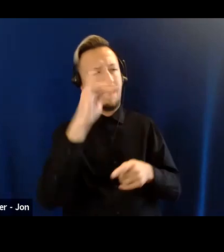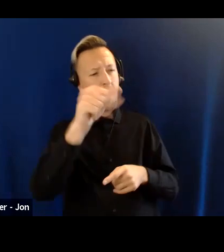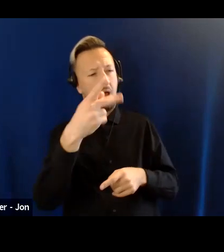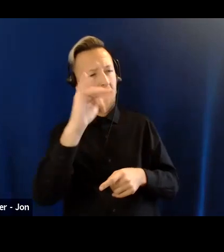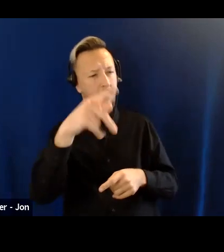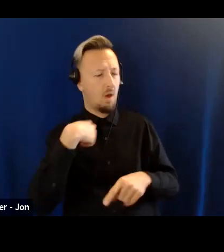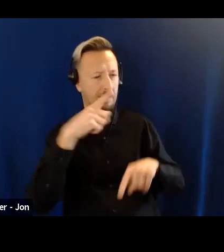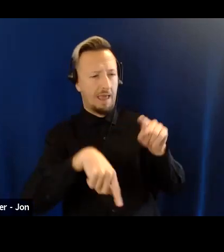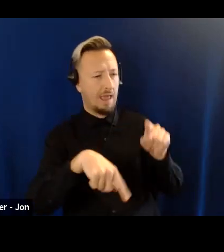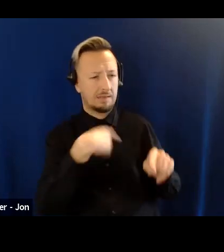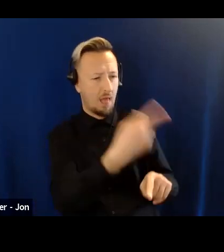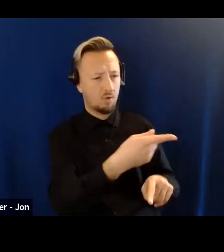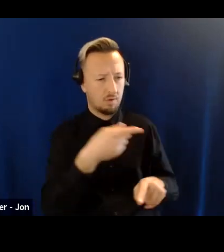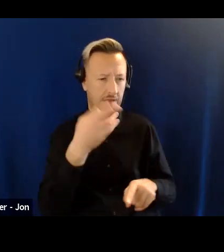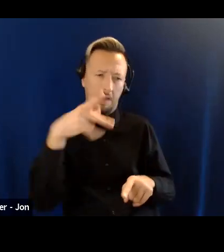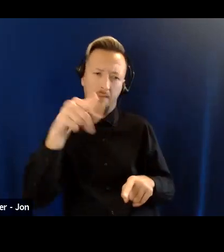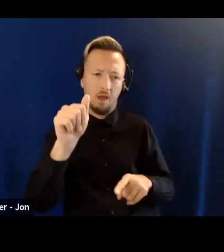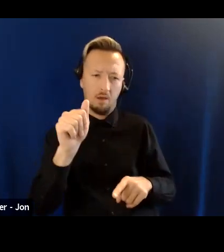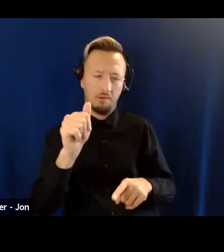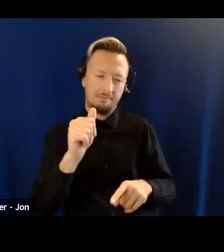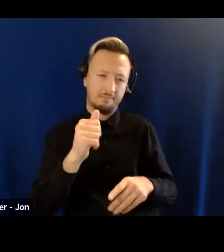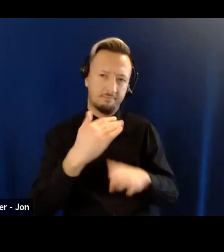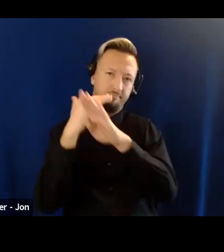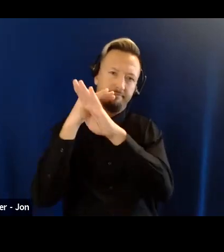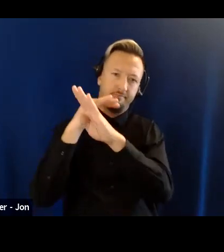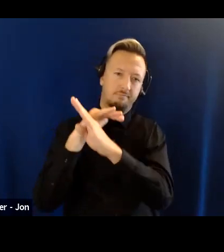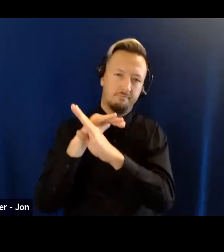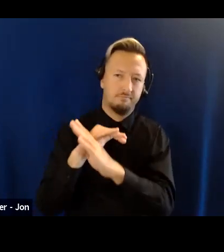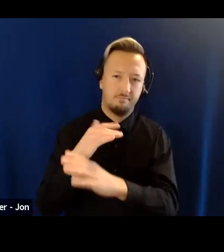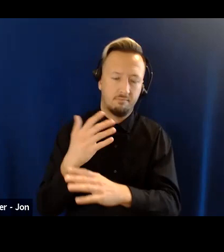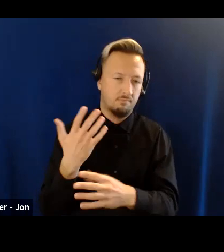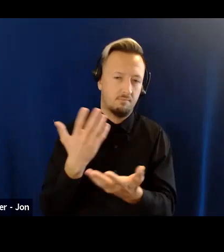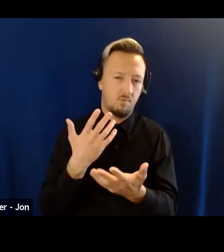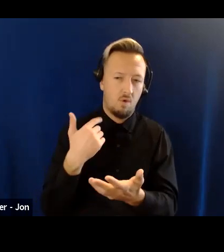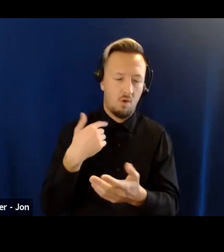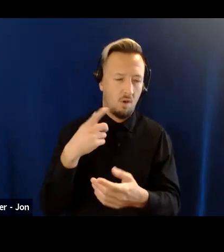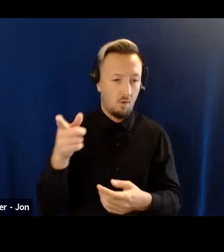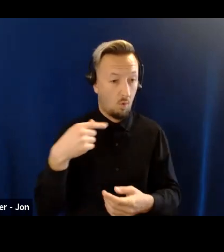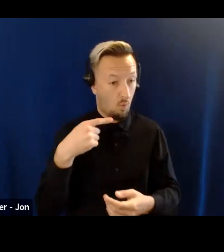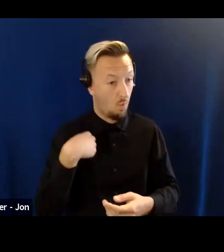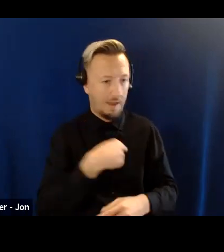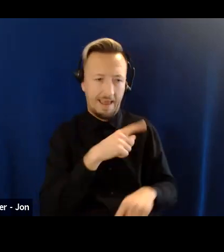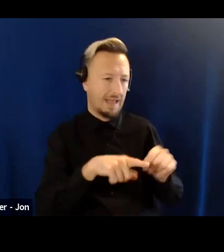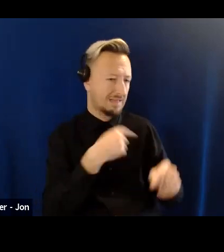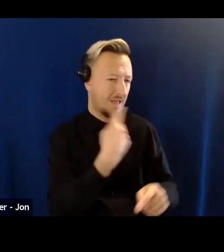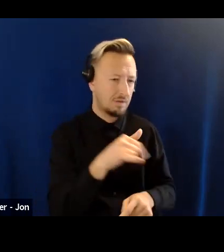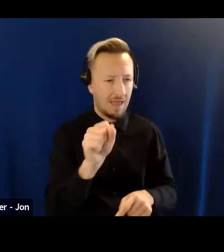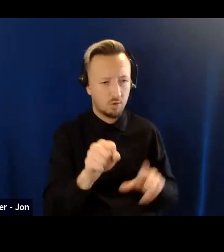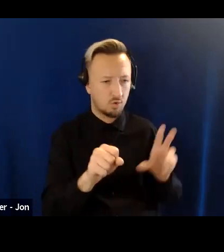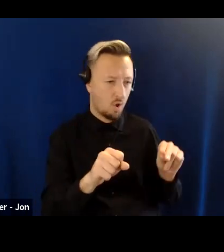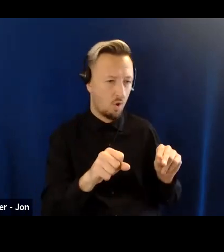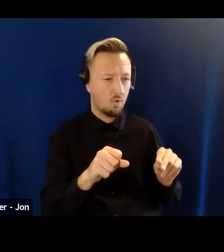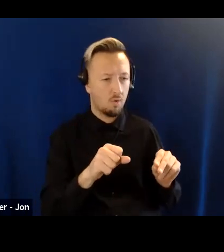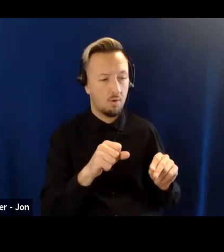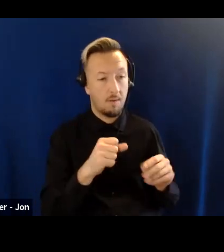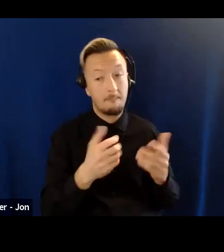we can't confirm or deny whether or not we know these people. Maybe I'll